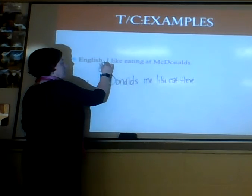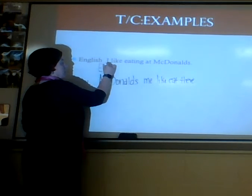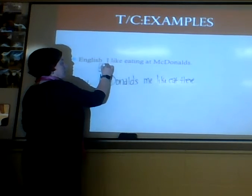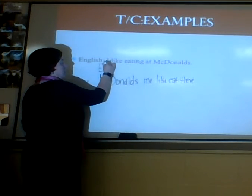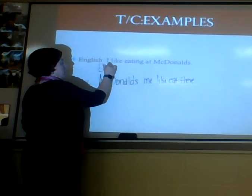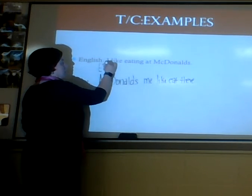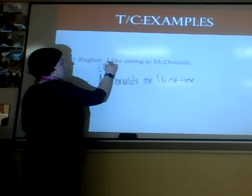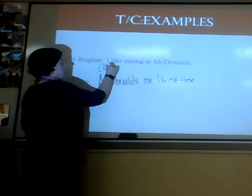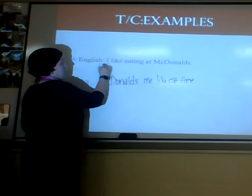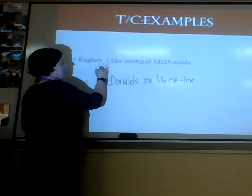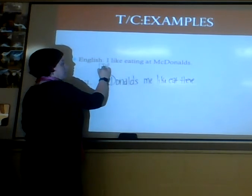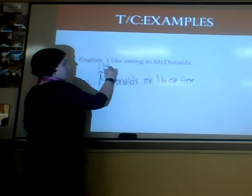here.